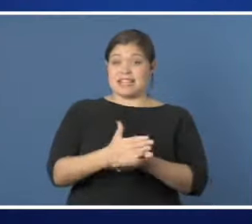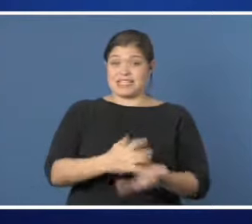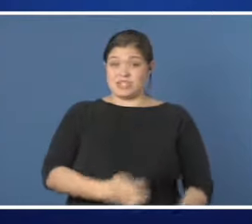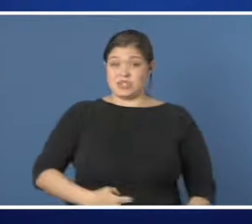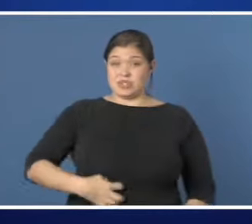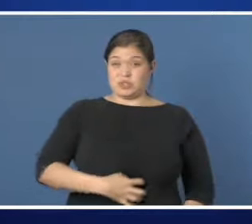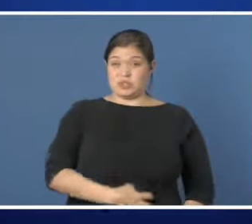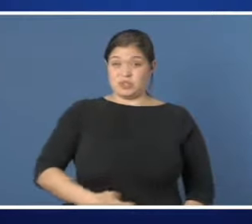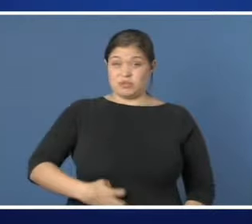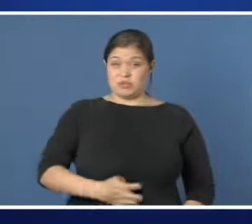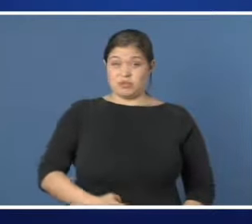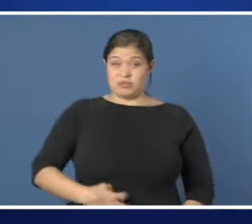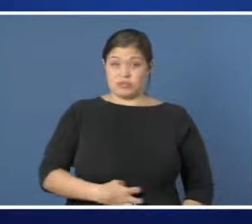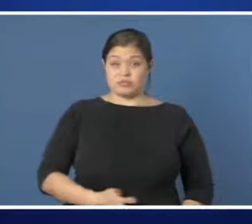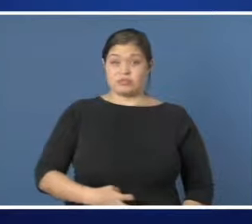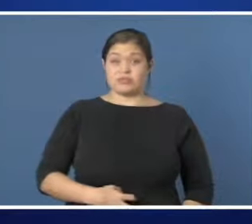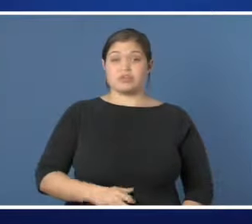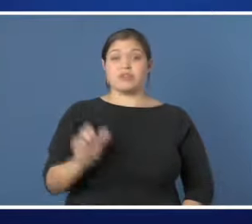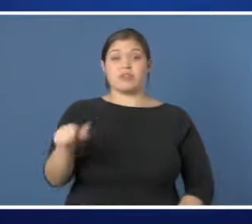anti-nausea,